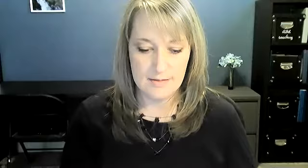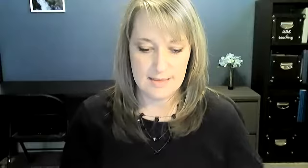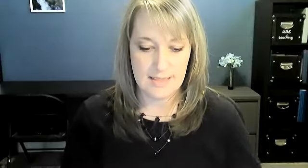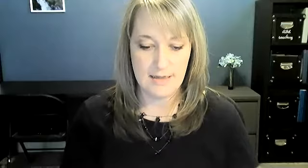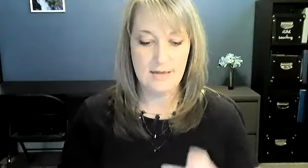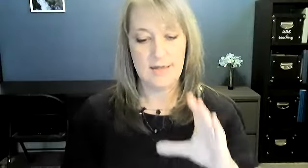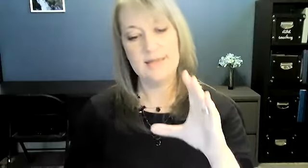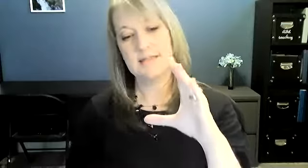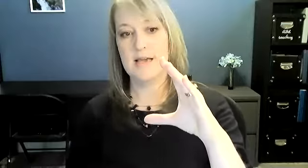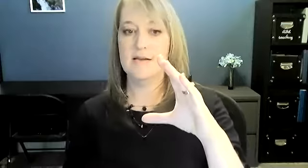Let's see. I guess it's kind of a,